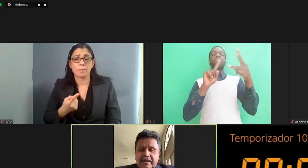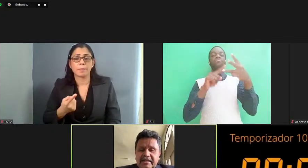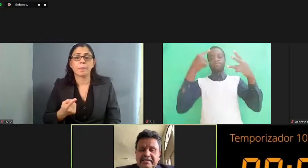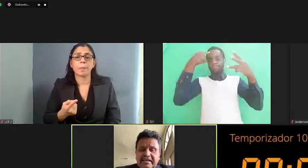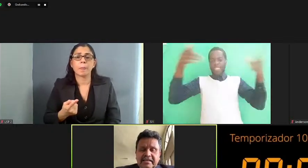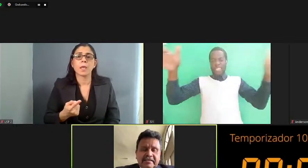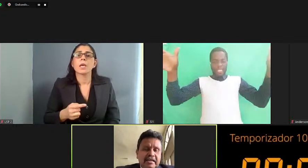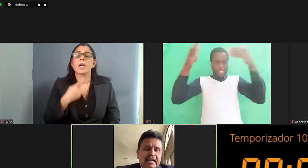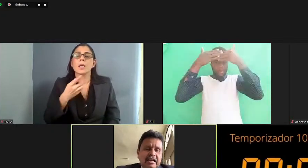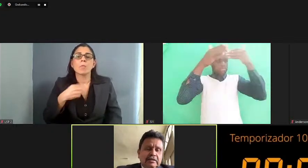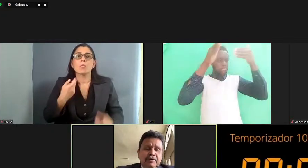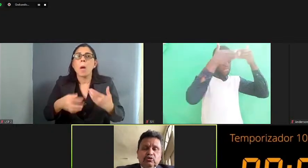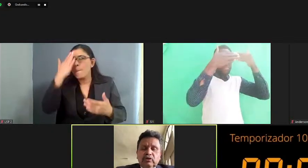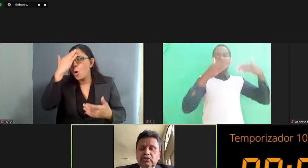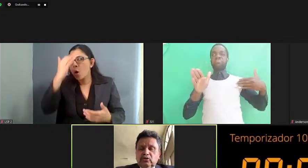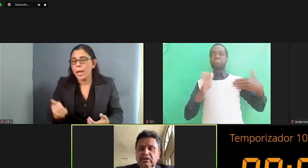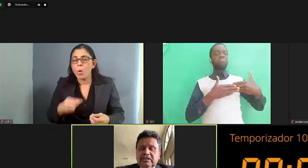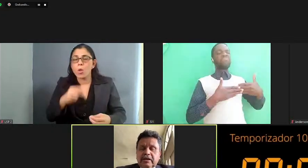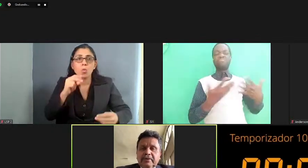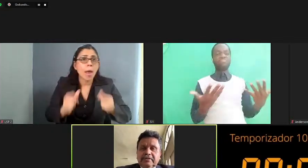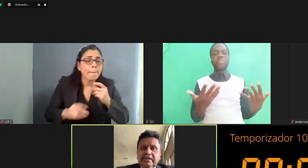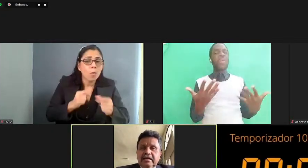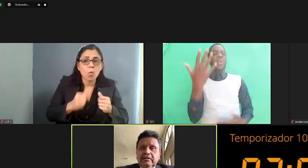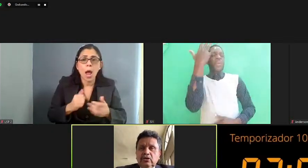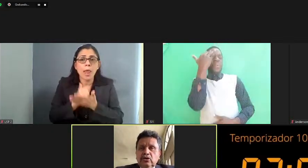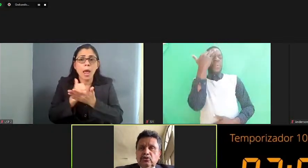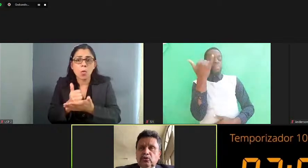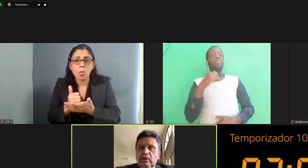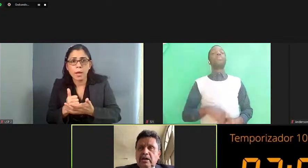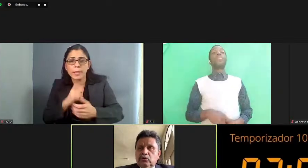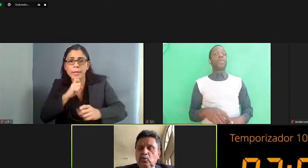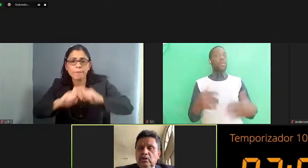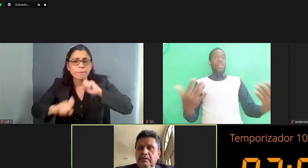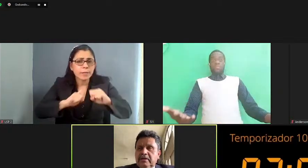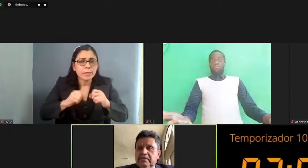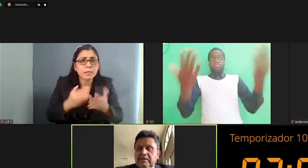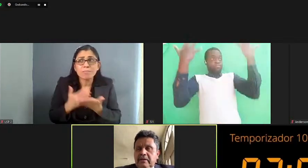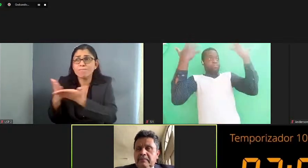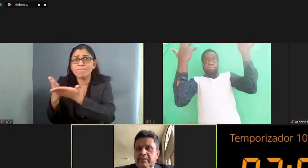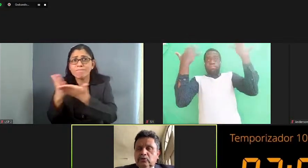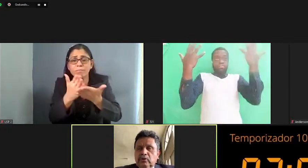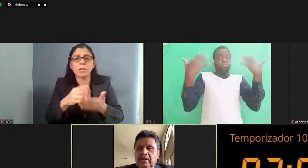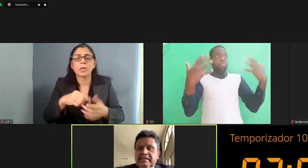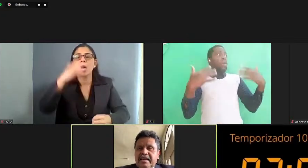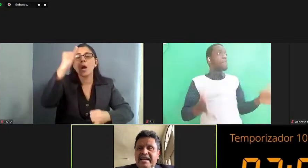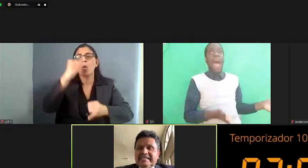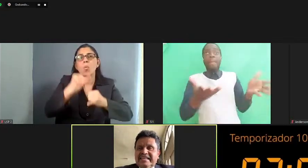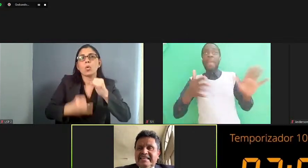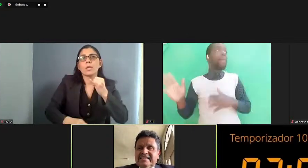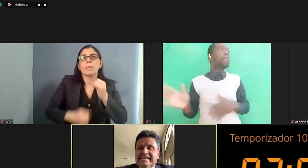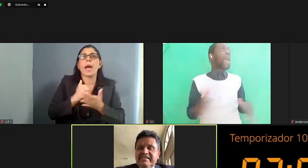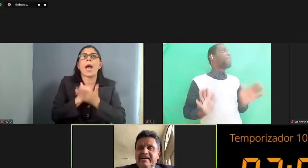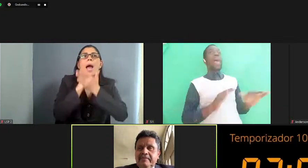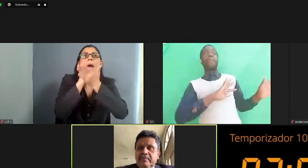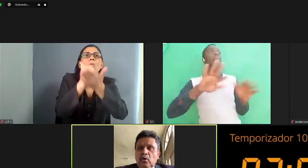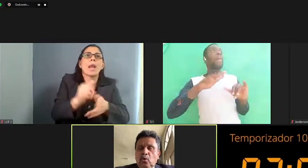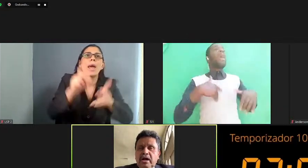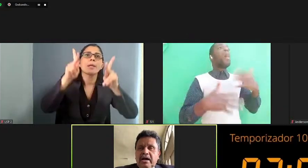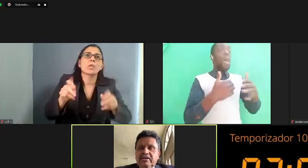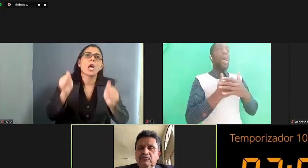words because in emergencies persons with disabilities are the last